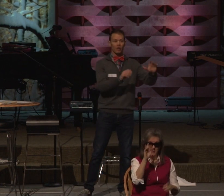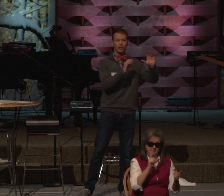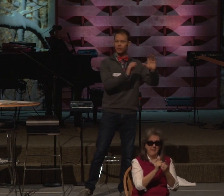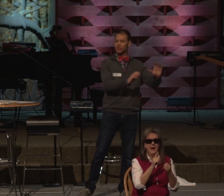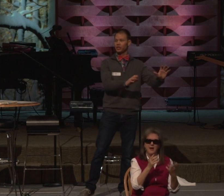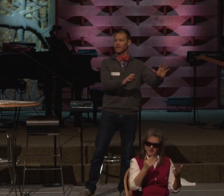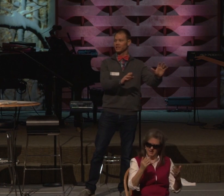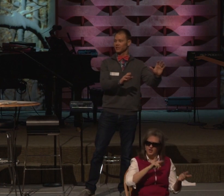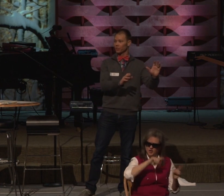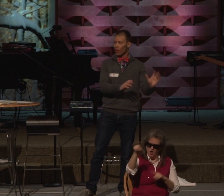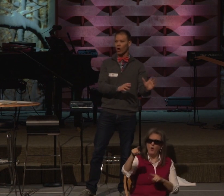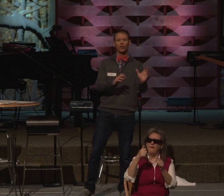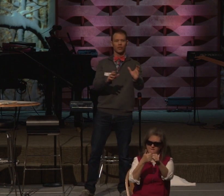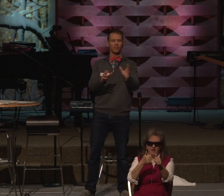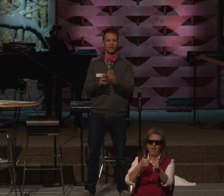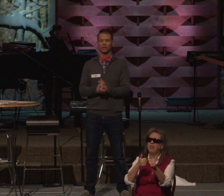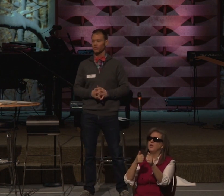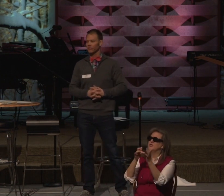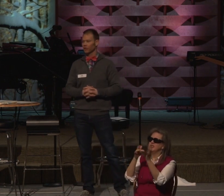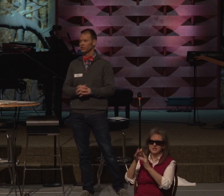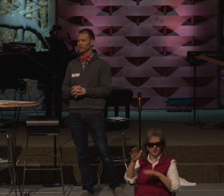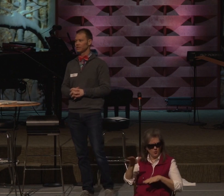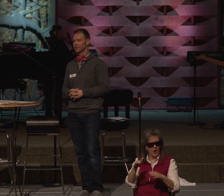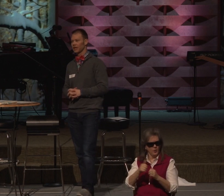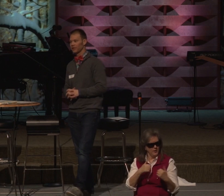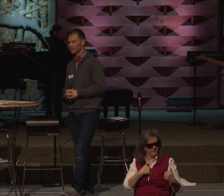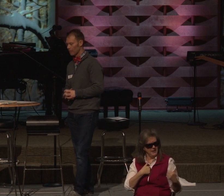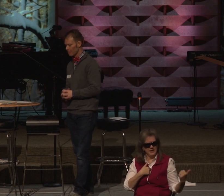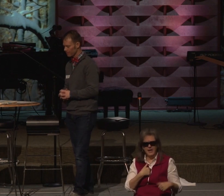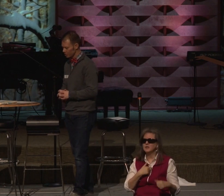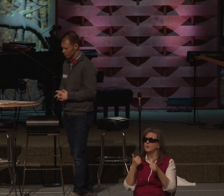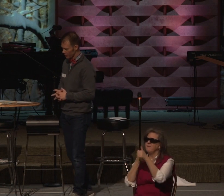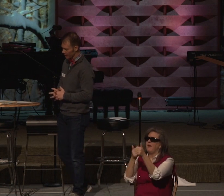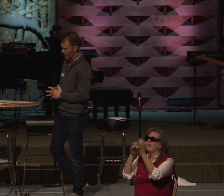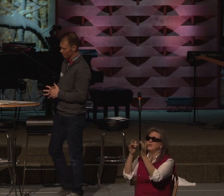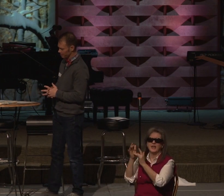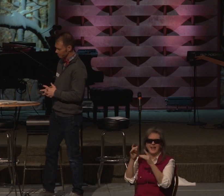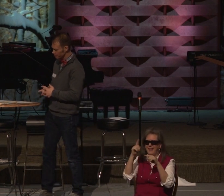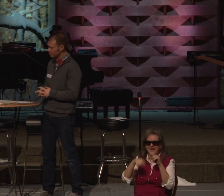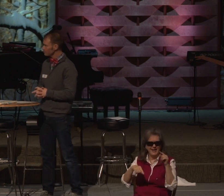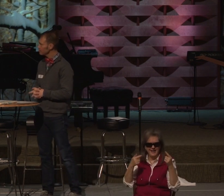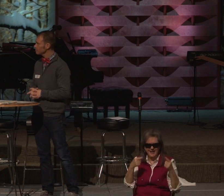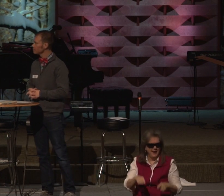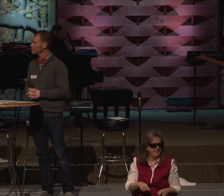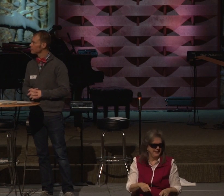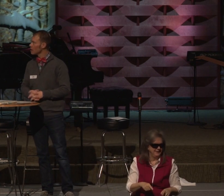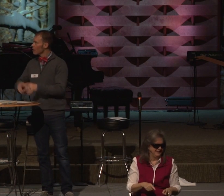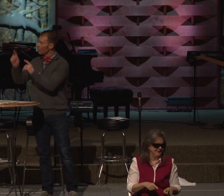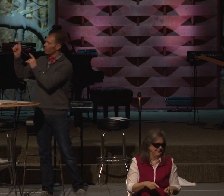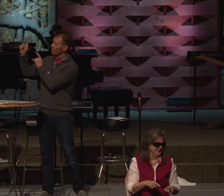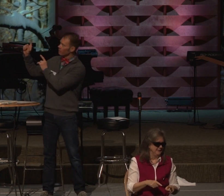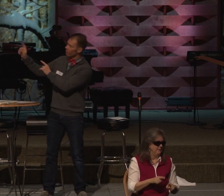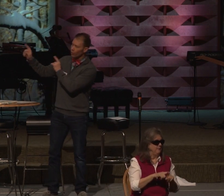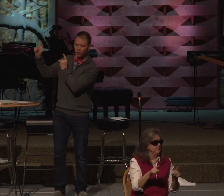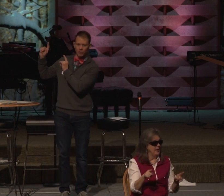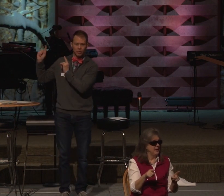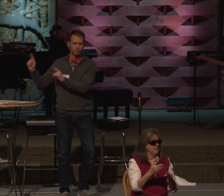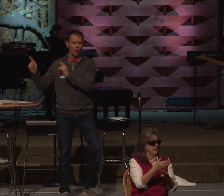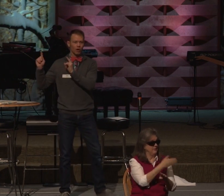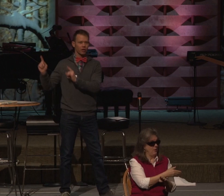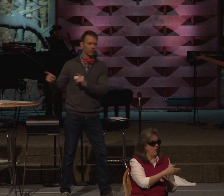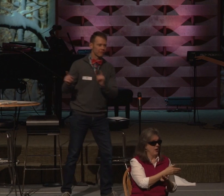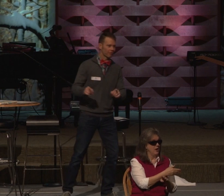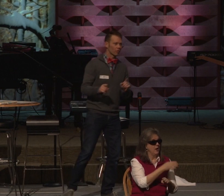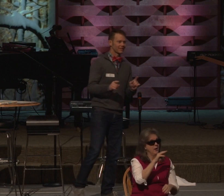and follow Jesus. Walk with me as we follow Jesus together. It just could not happen. But before there